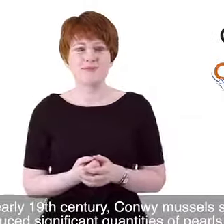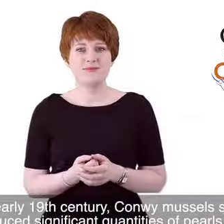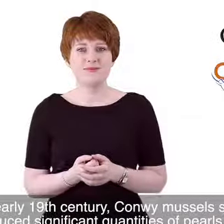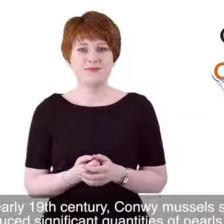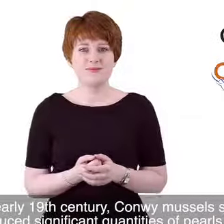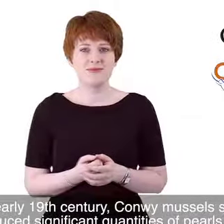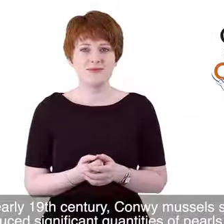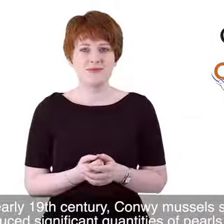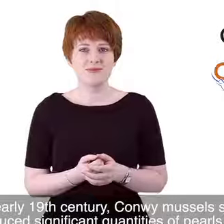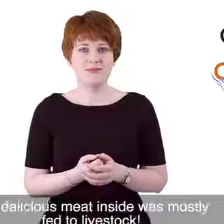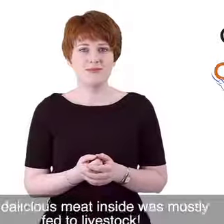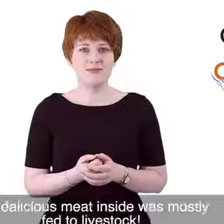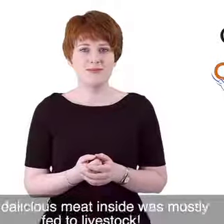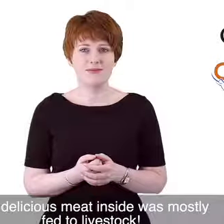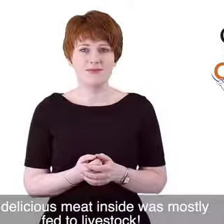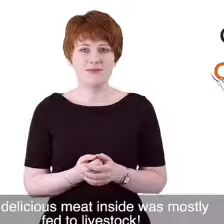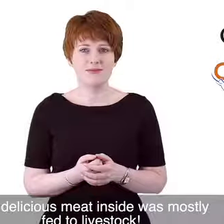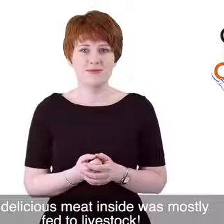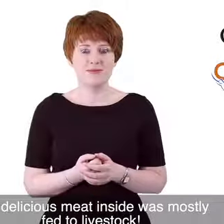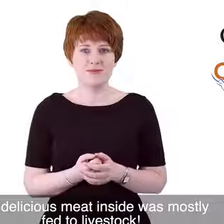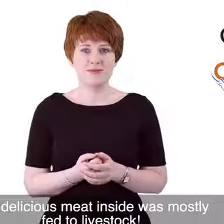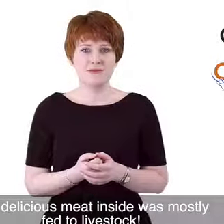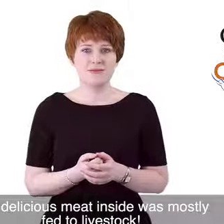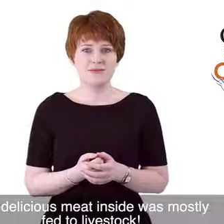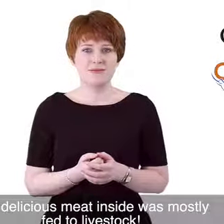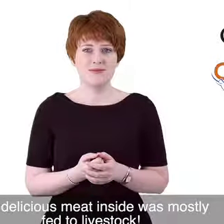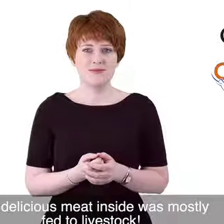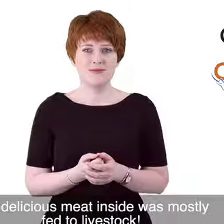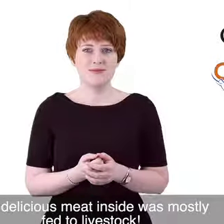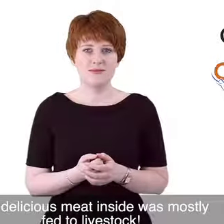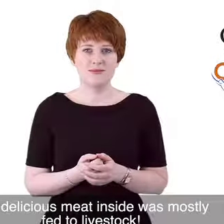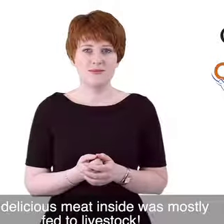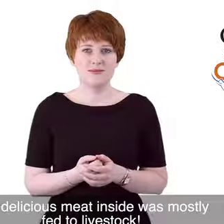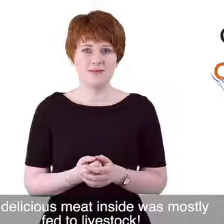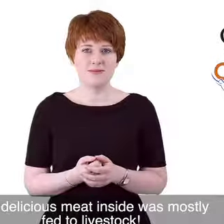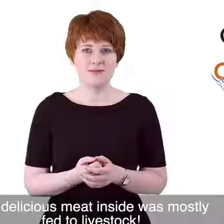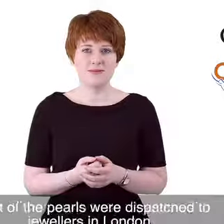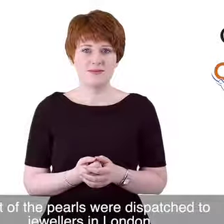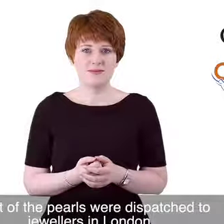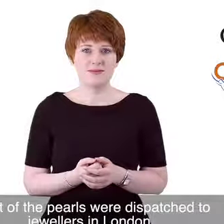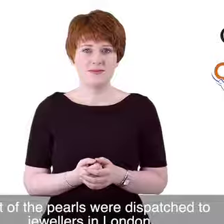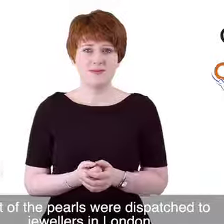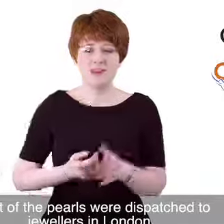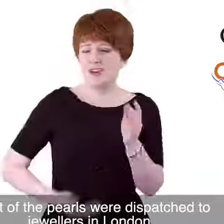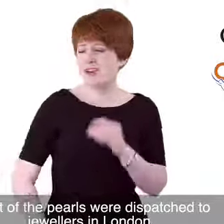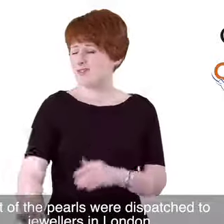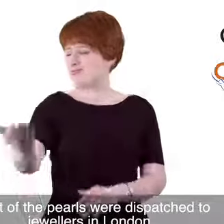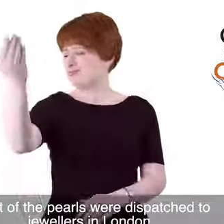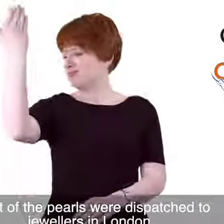significant quantities of pearls. The delicious meat inside was mostly fed to livestock. Most of the pearls were dispatched to jewellers